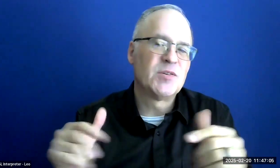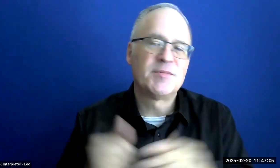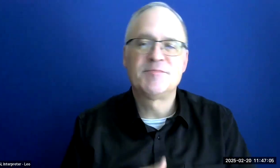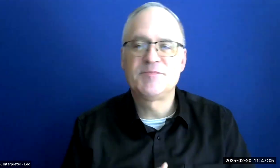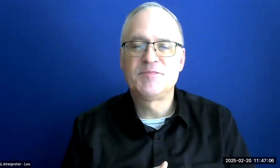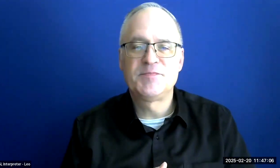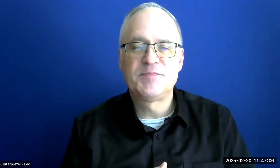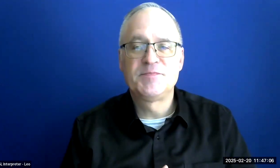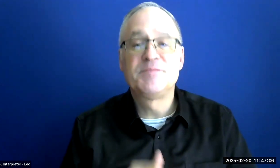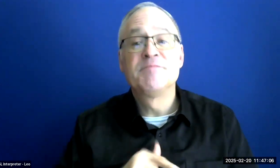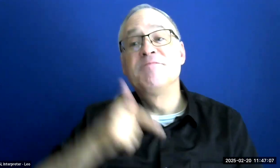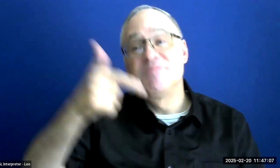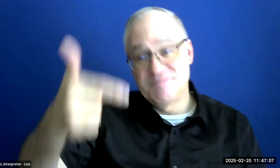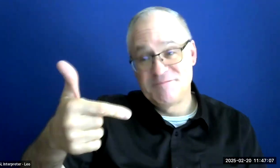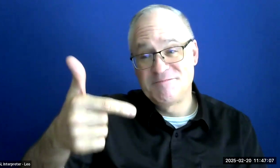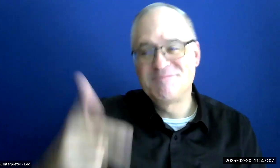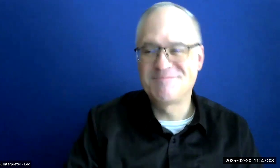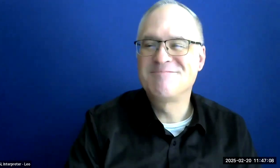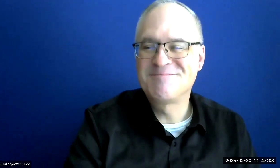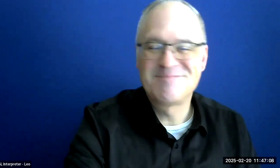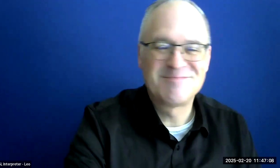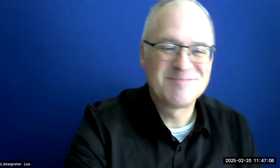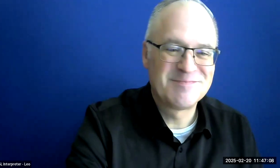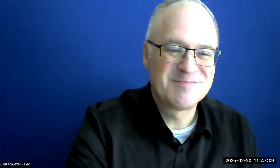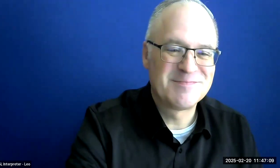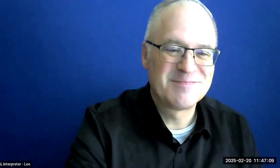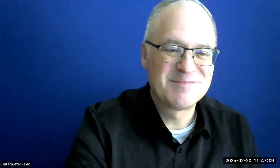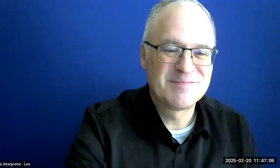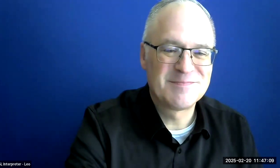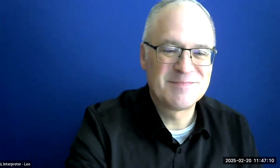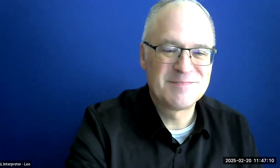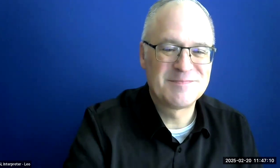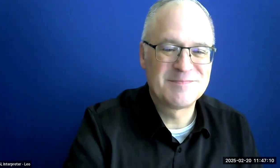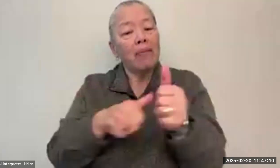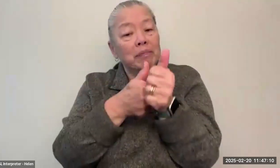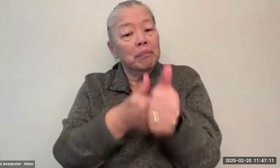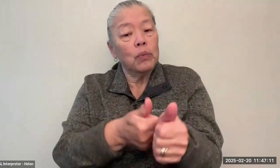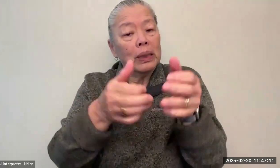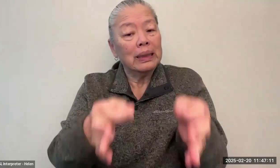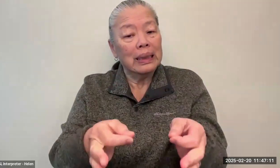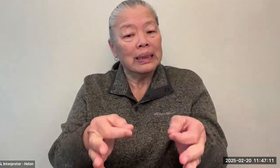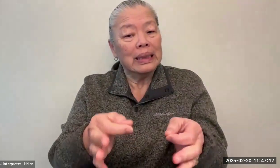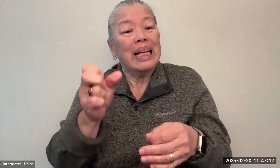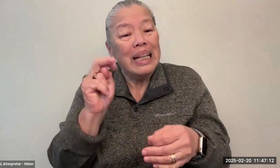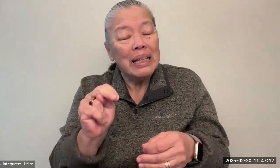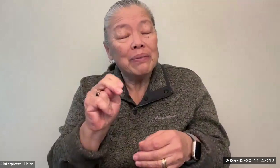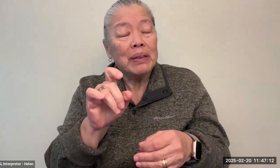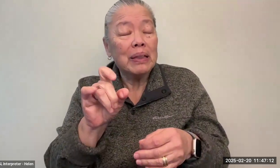Do churches in that area have to abide by what is decided in a region, even if they do not agree?